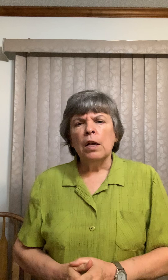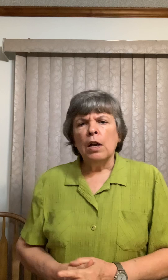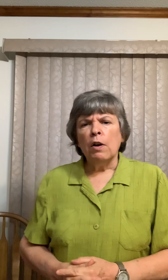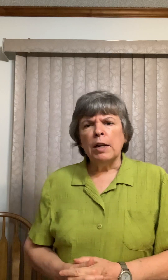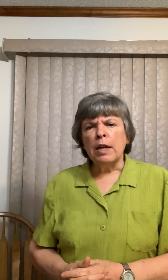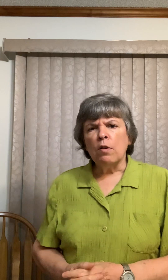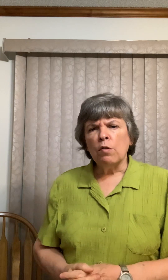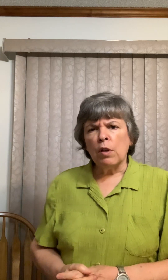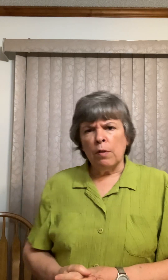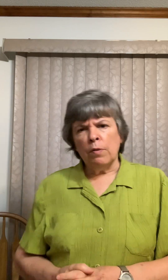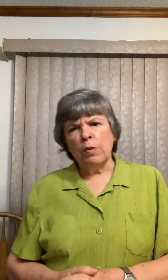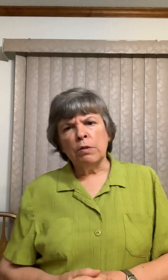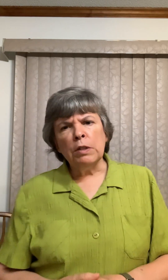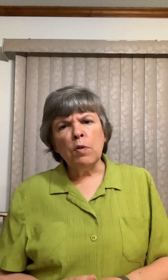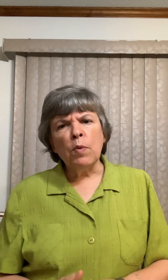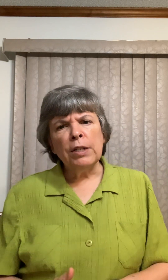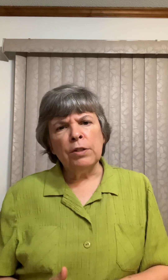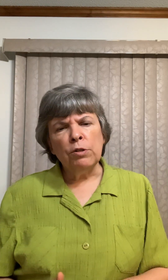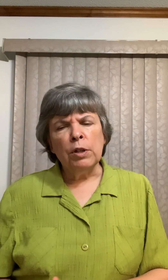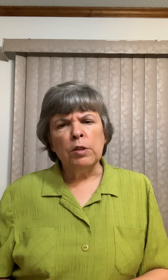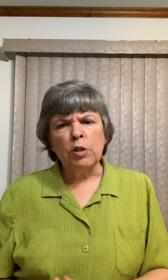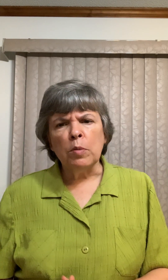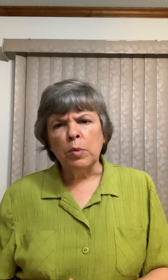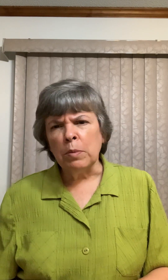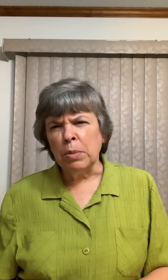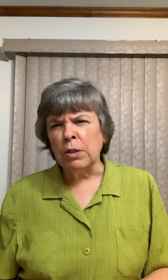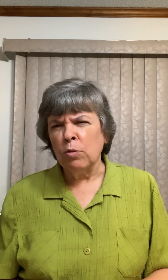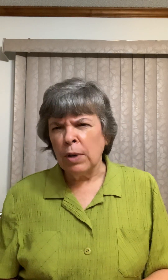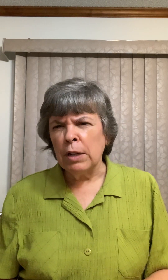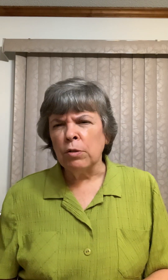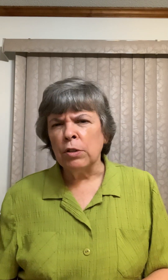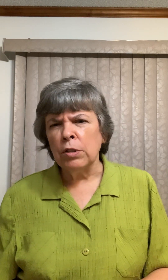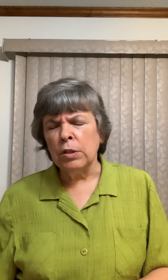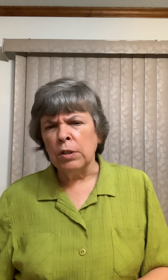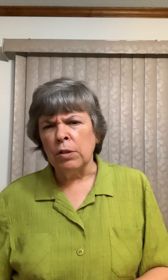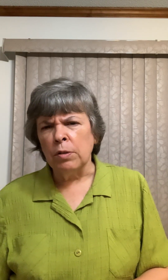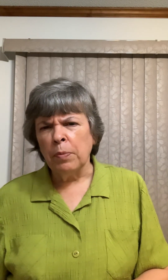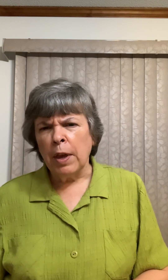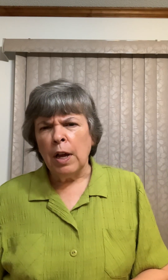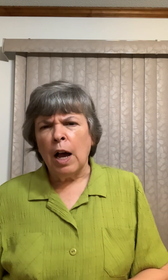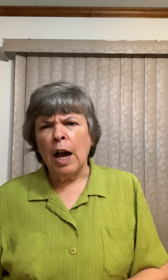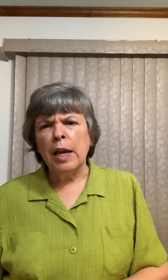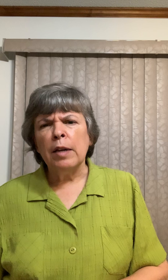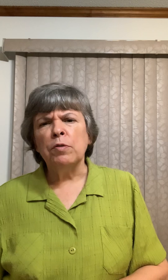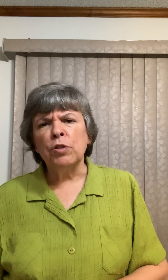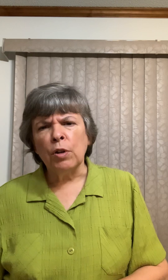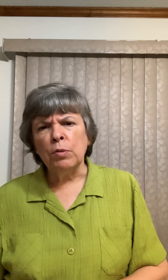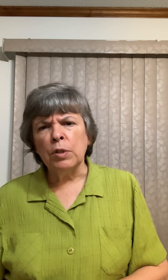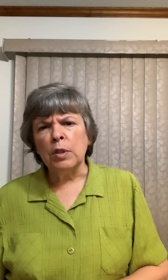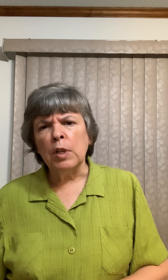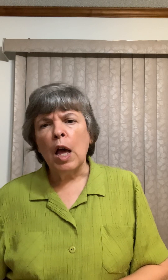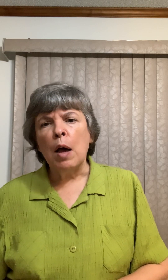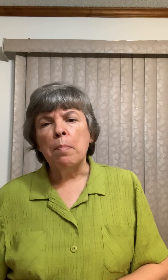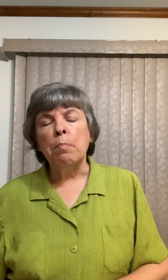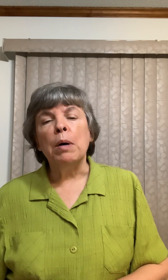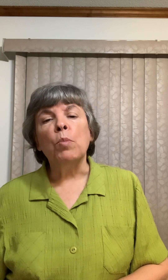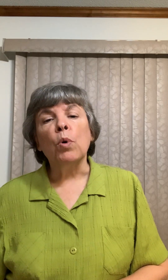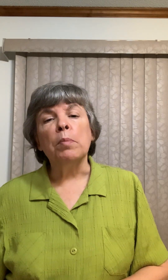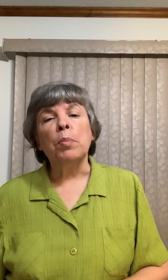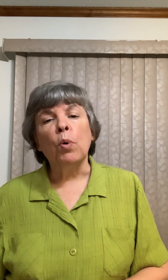All right, now, there are different ways that you could interpret, but greater still. I have chosen, but more